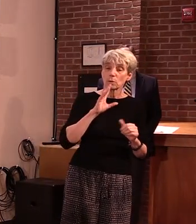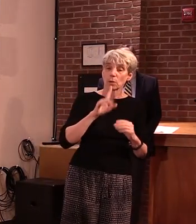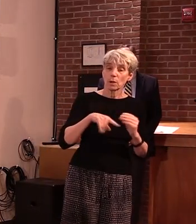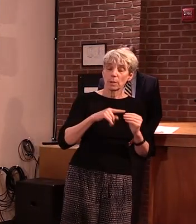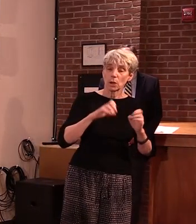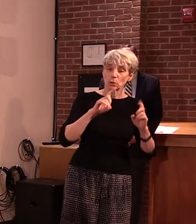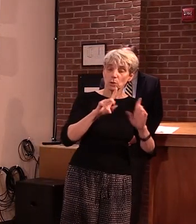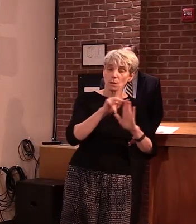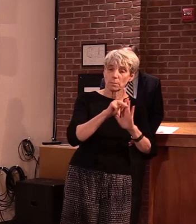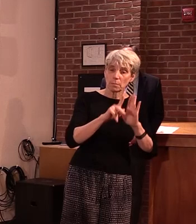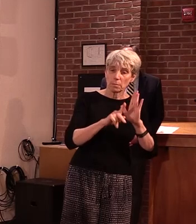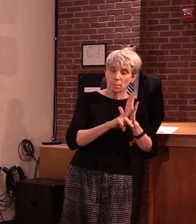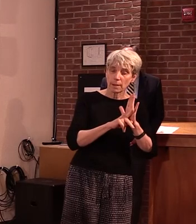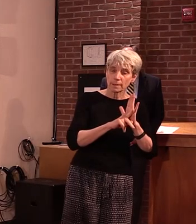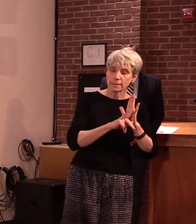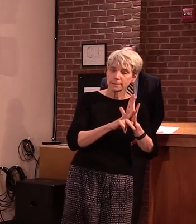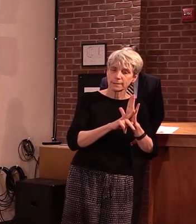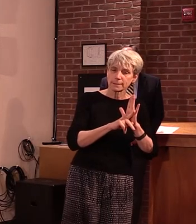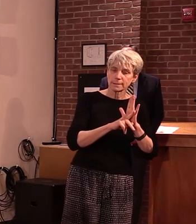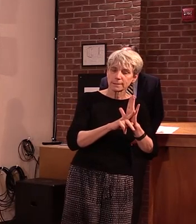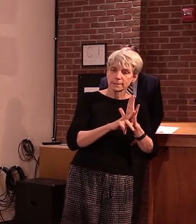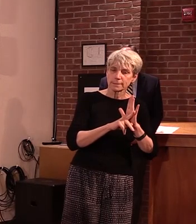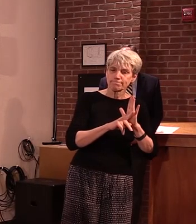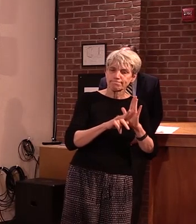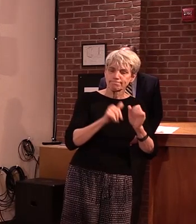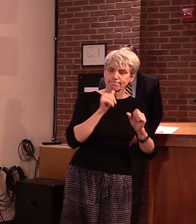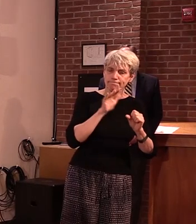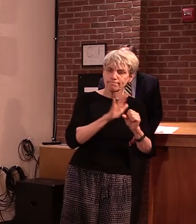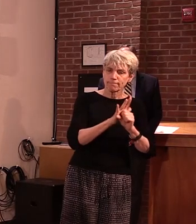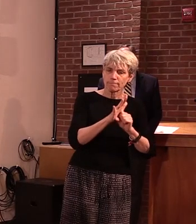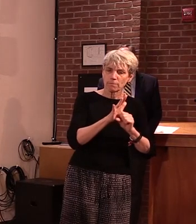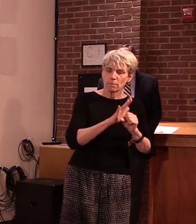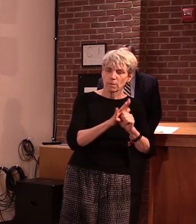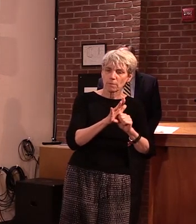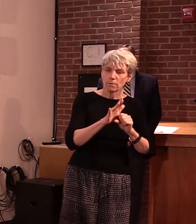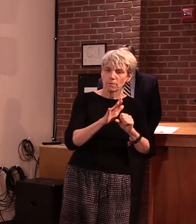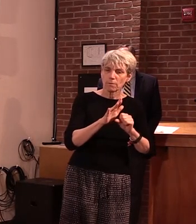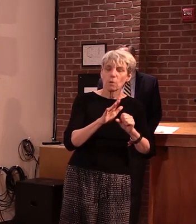decided. I would say something time. More. Time.